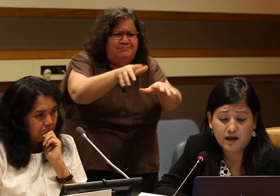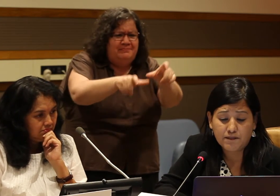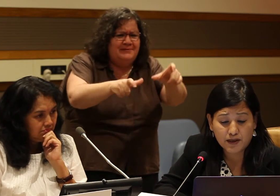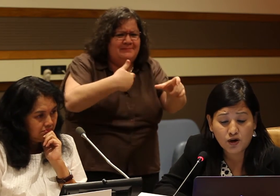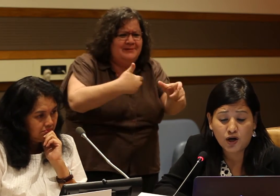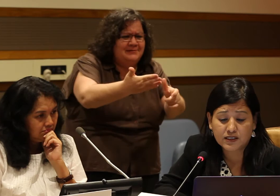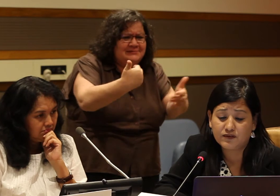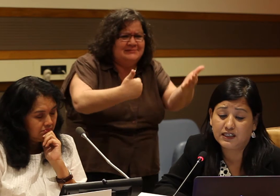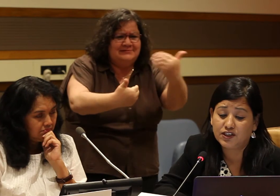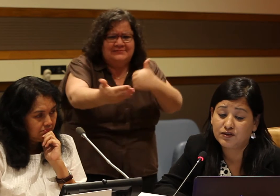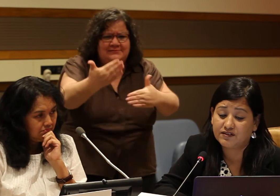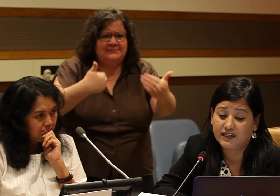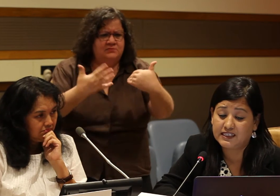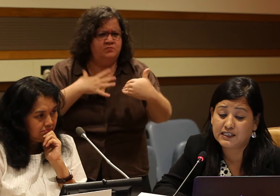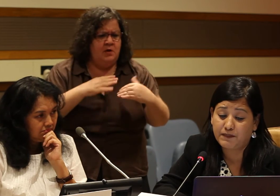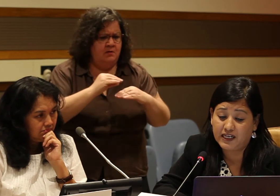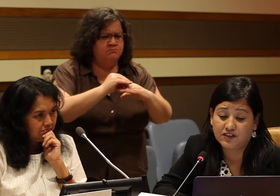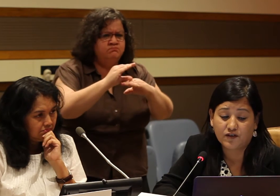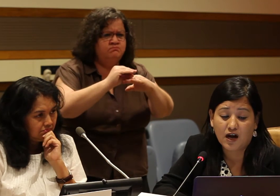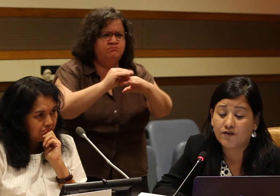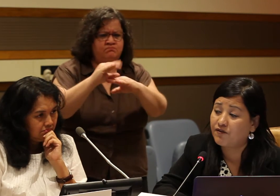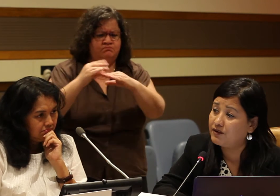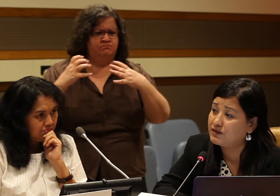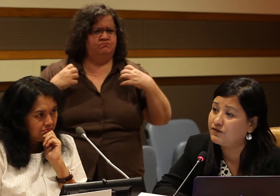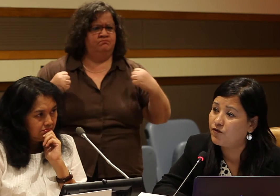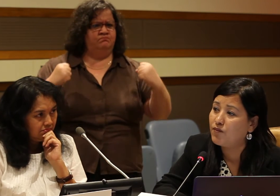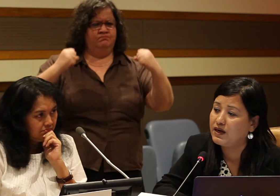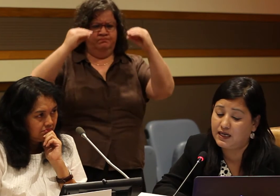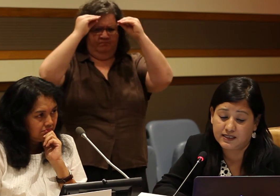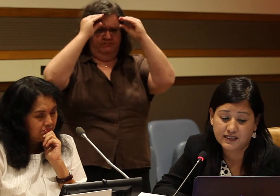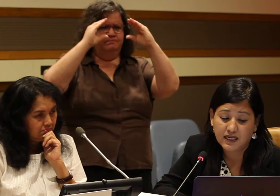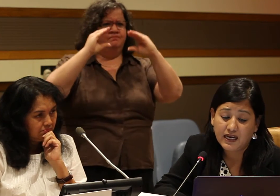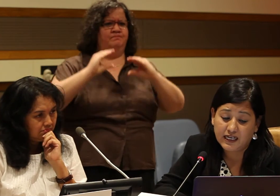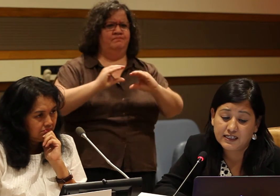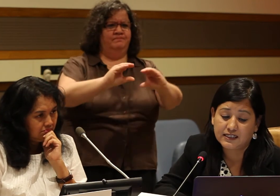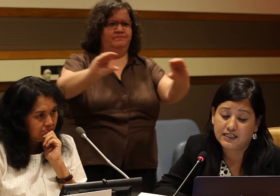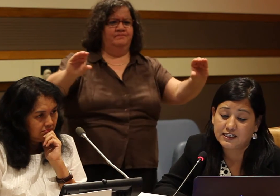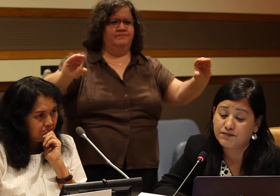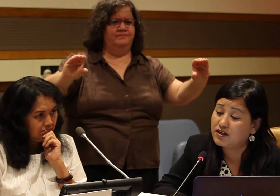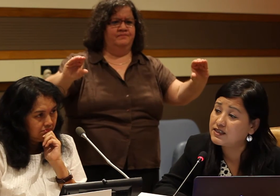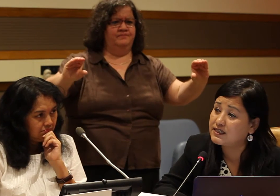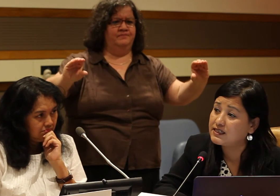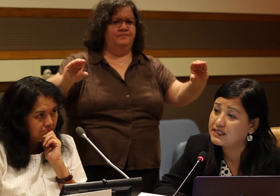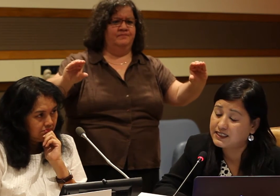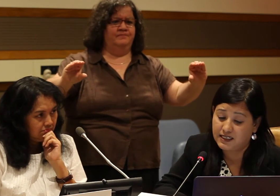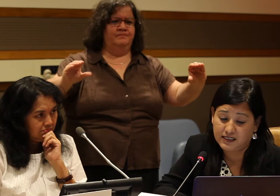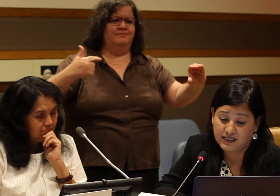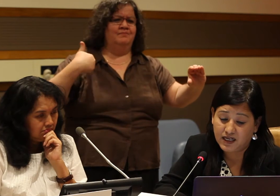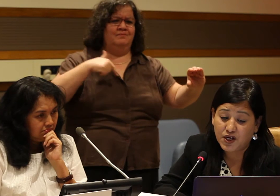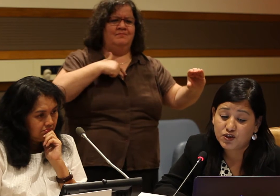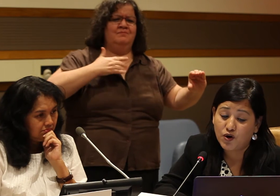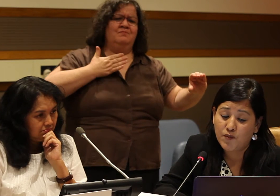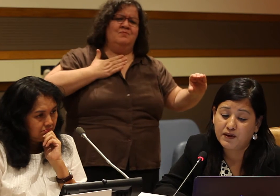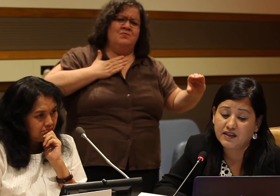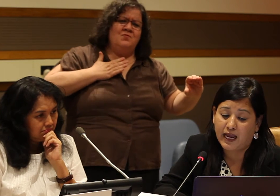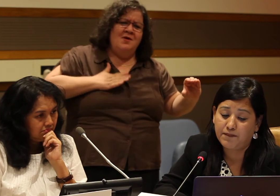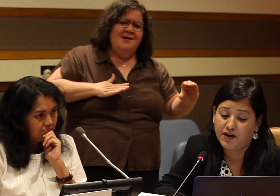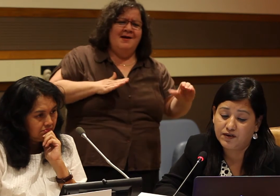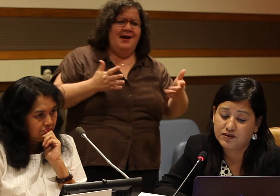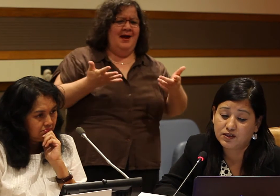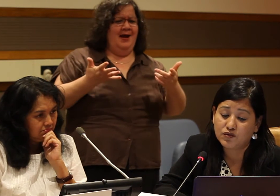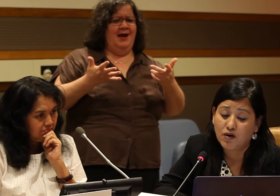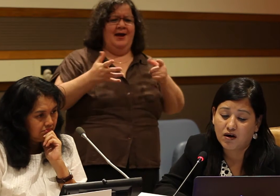there, because we need to create space for our 54 million indigenous brothers and sisters to open